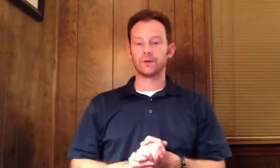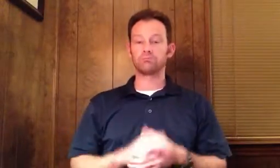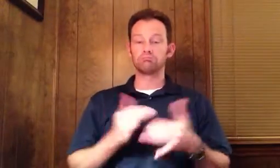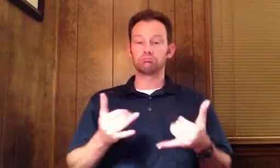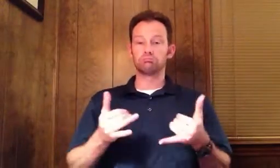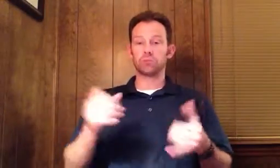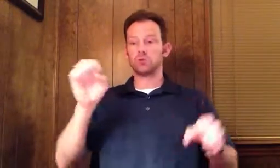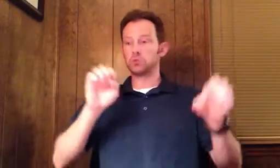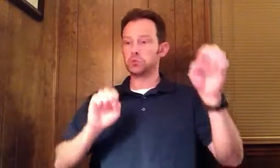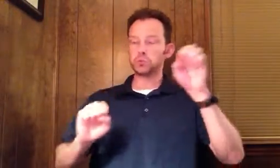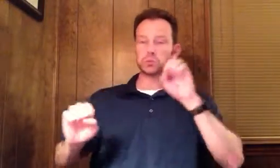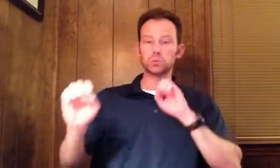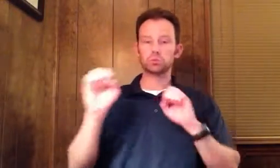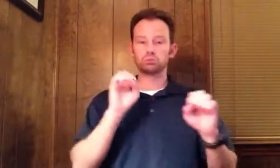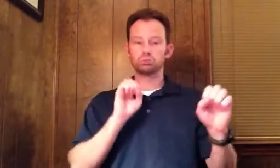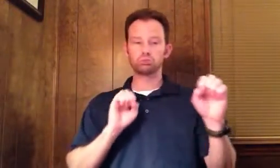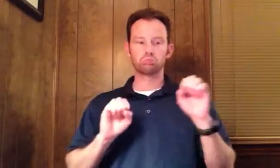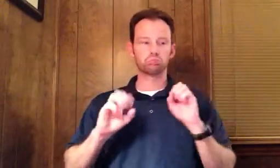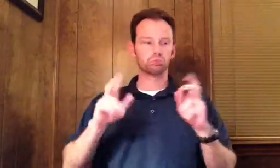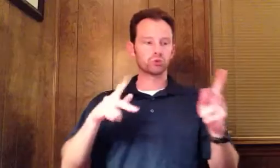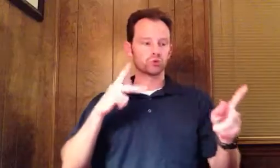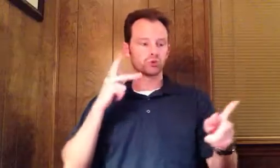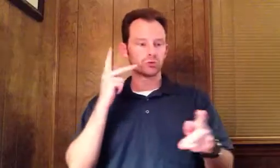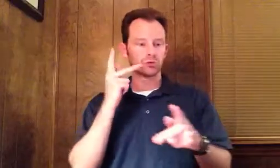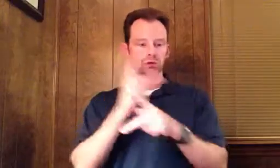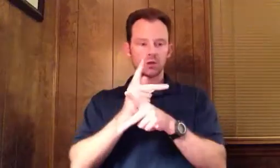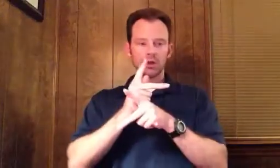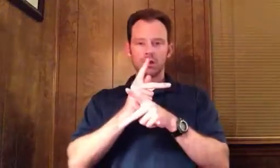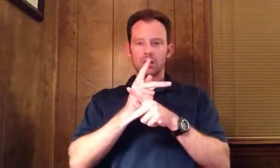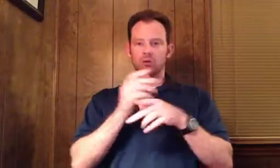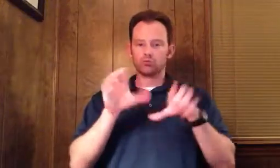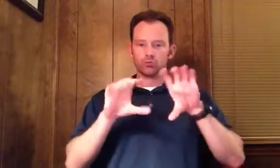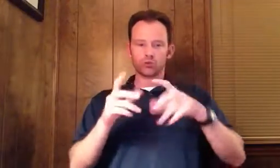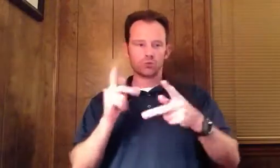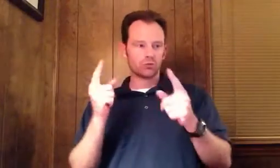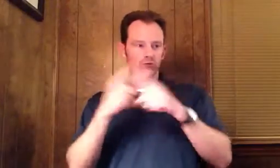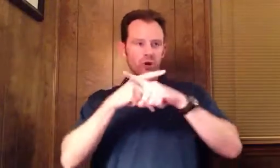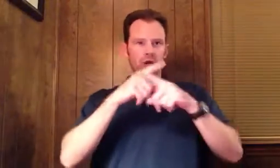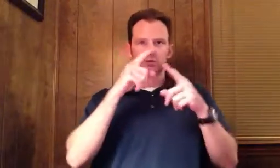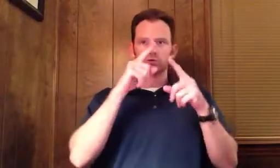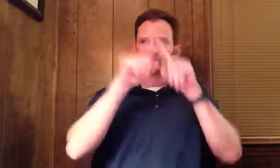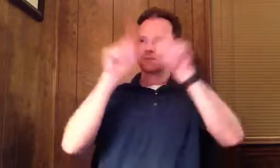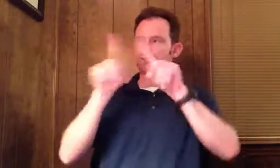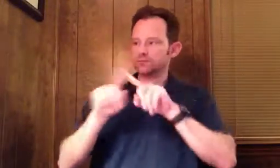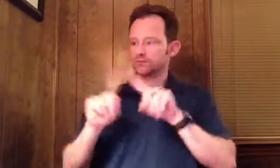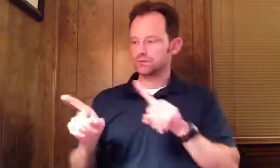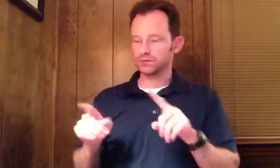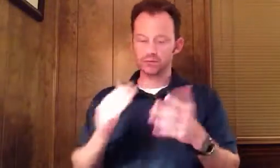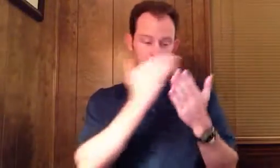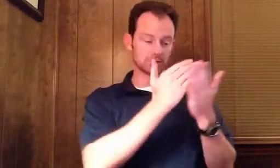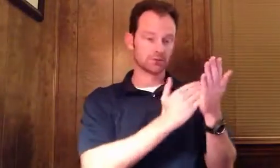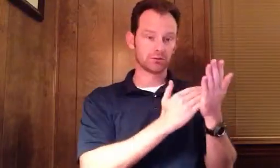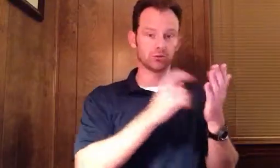we're going to explore types of chemical reactions. In this lesson, you should be able to